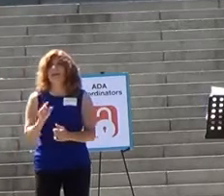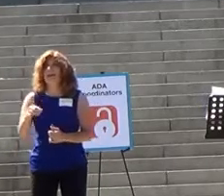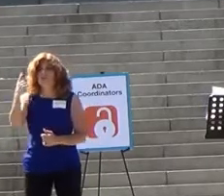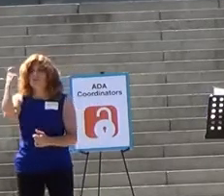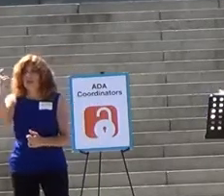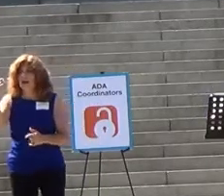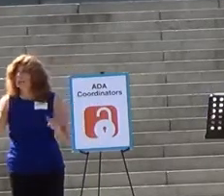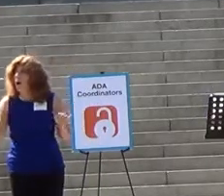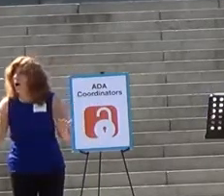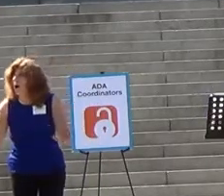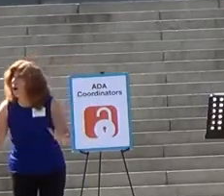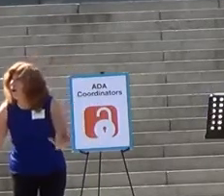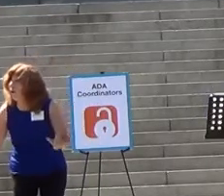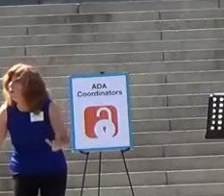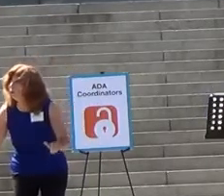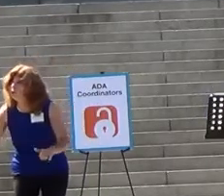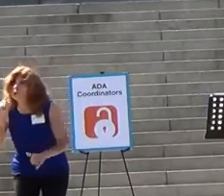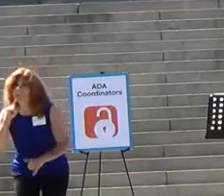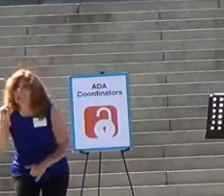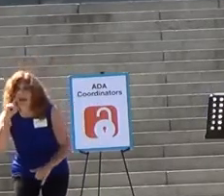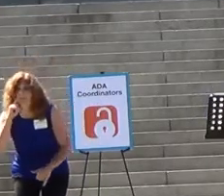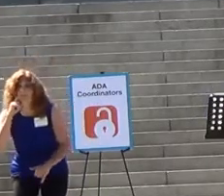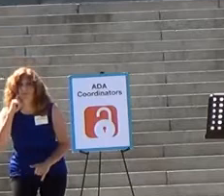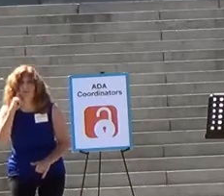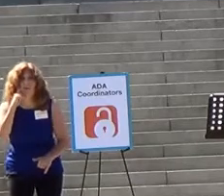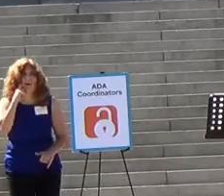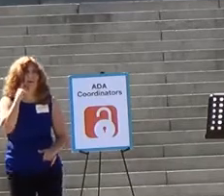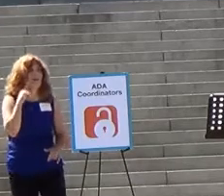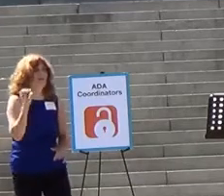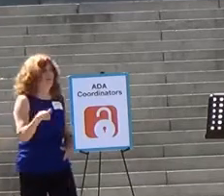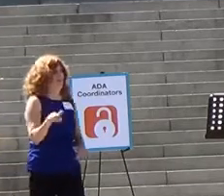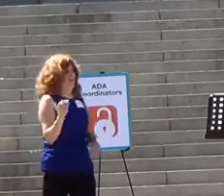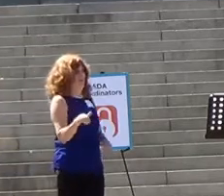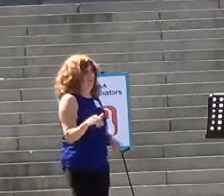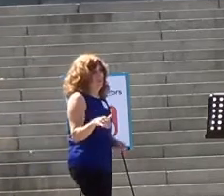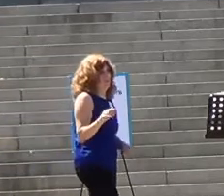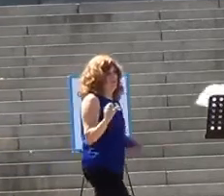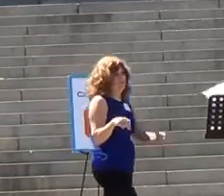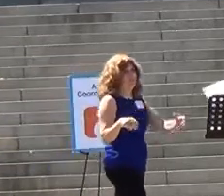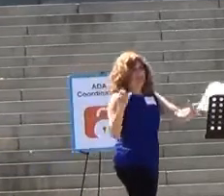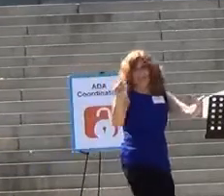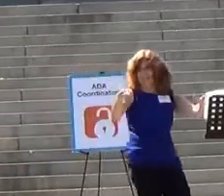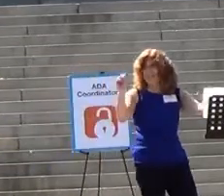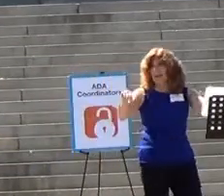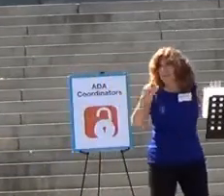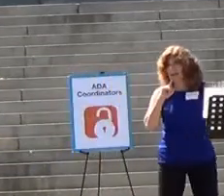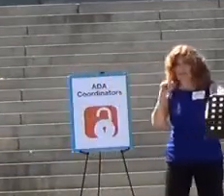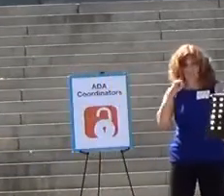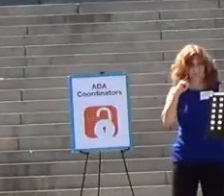else is voicing for me, like now. Then you realize, oh, she's deaf.